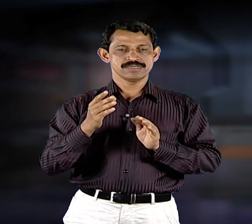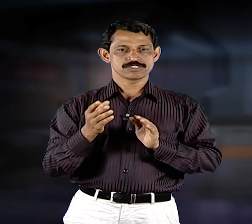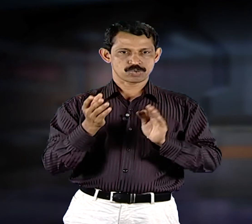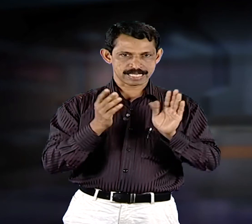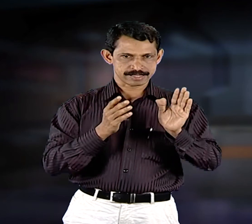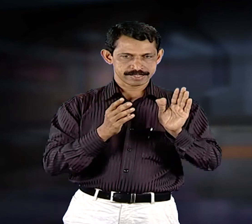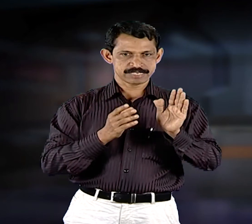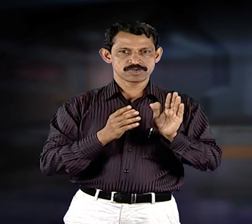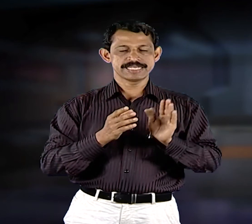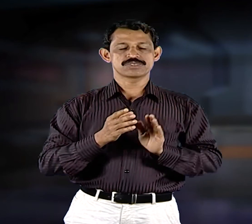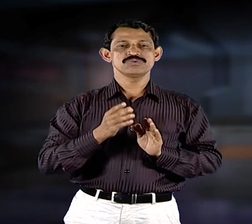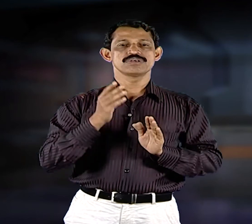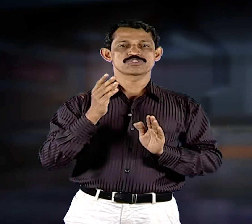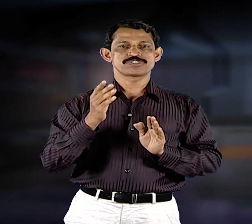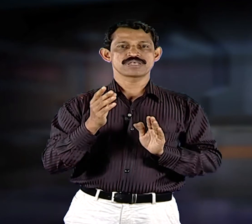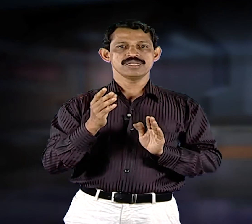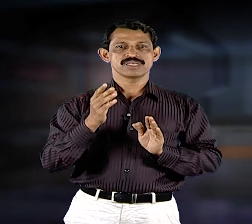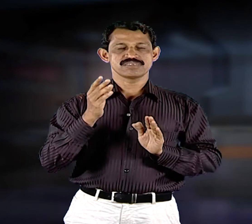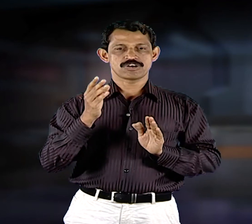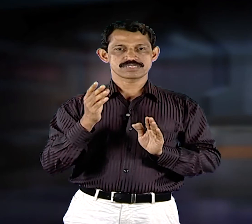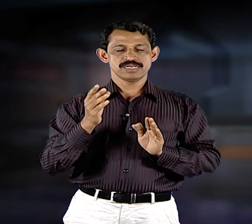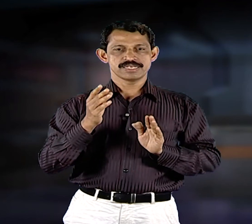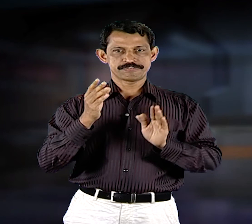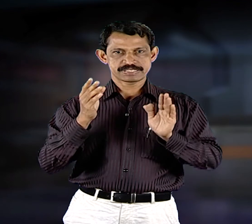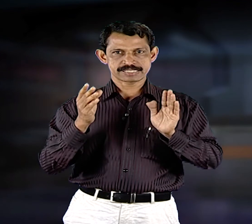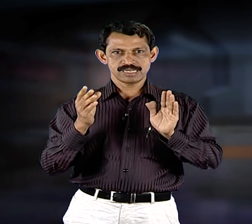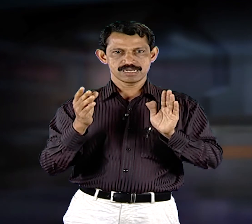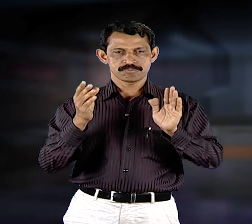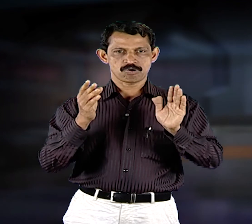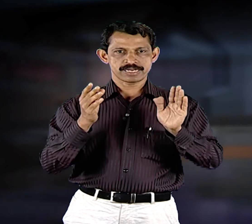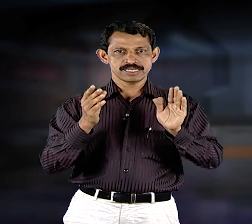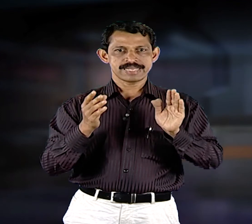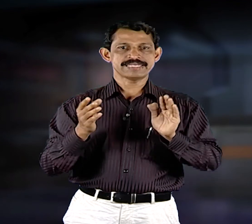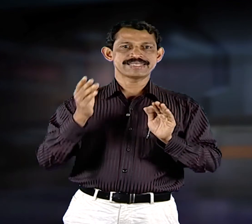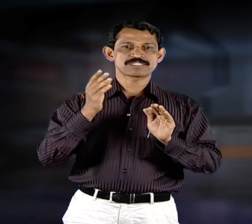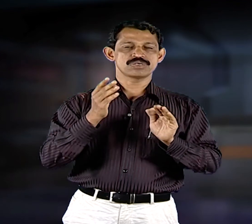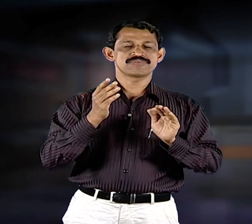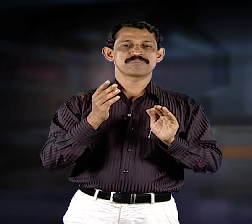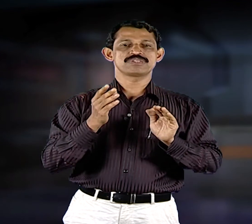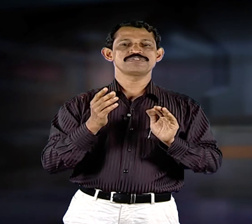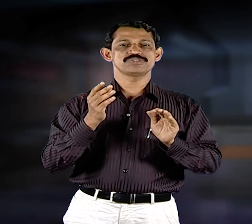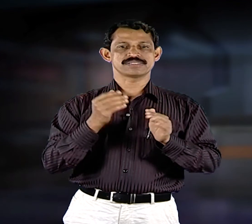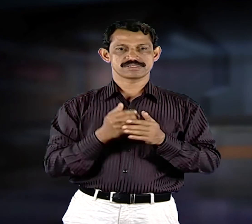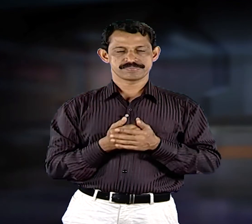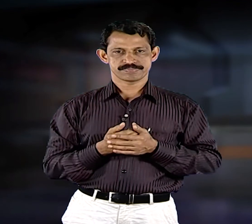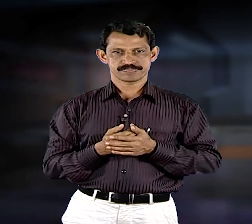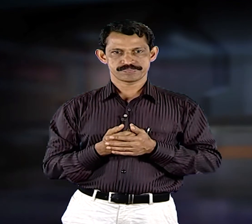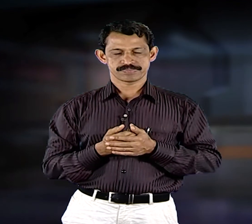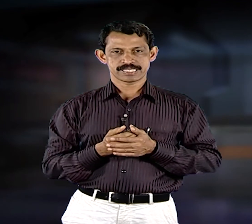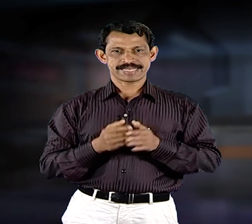so that it would lead to social, emotional, physical, moral and intellectual development of students.